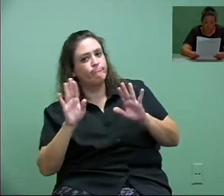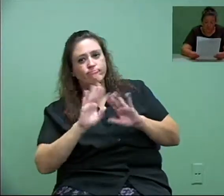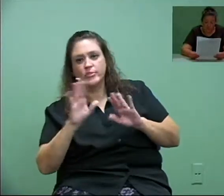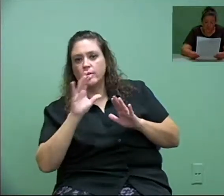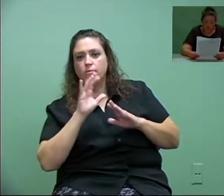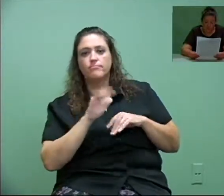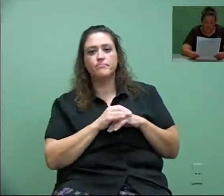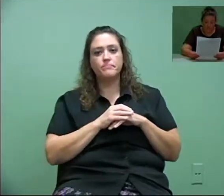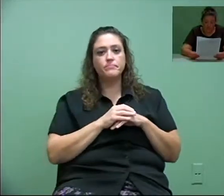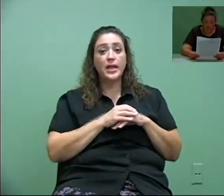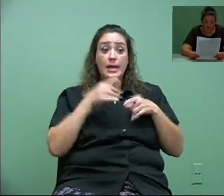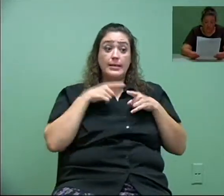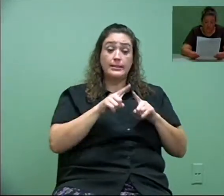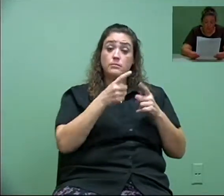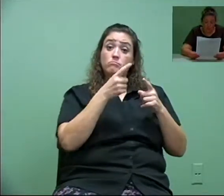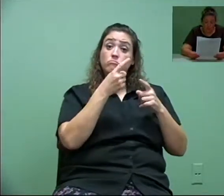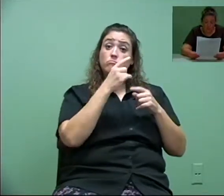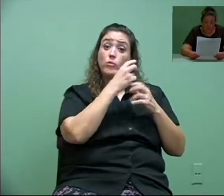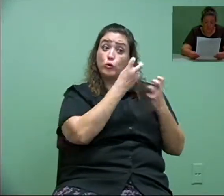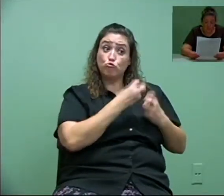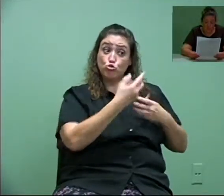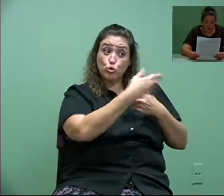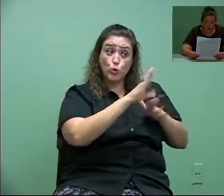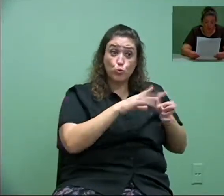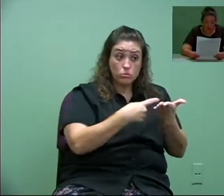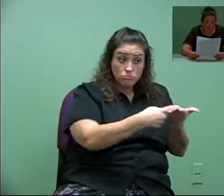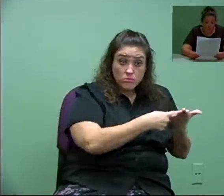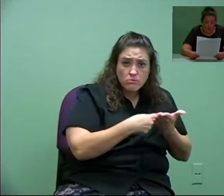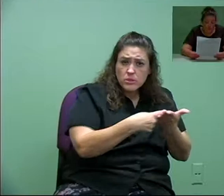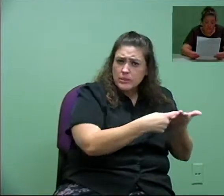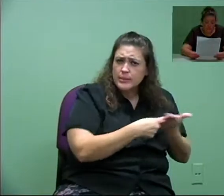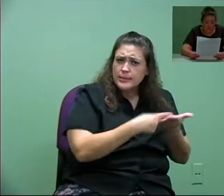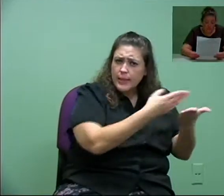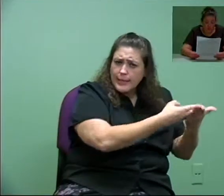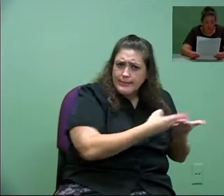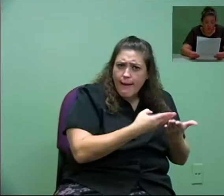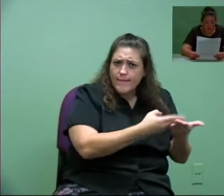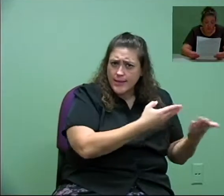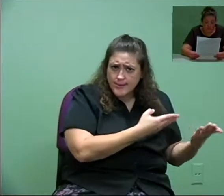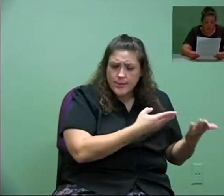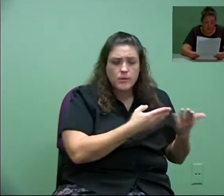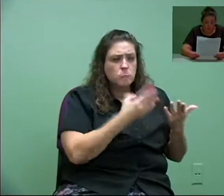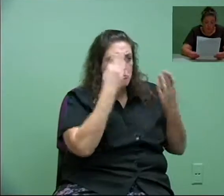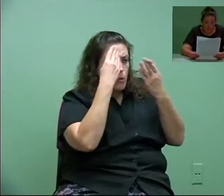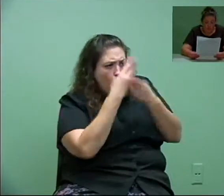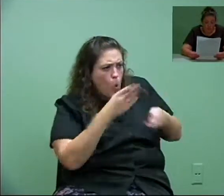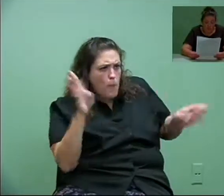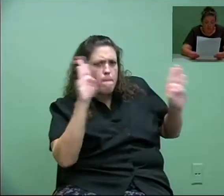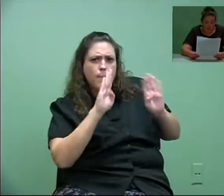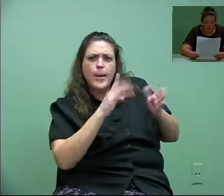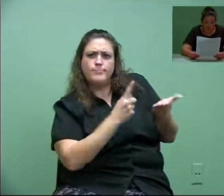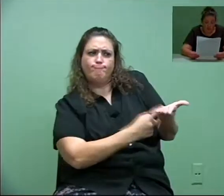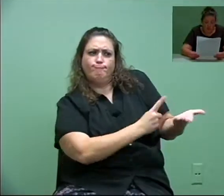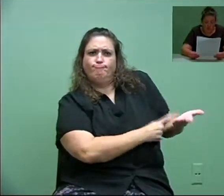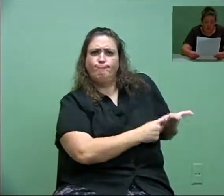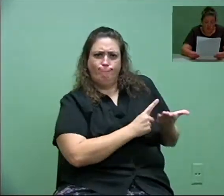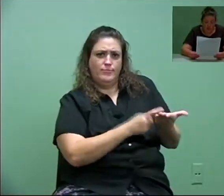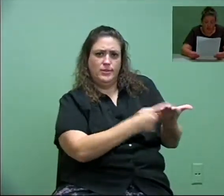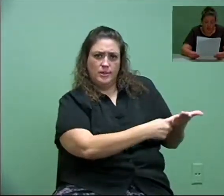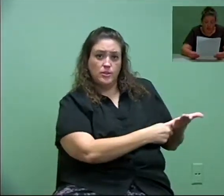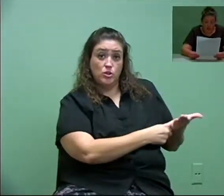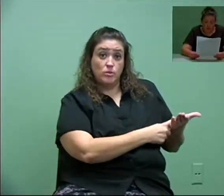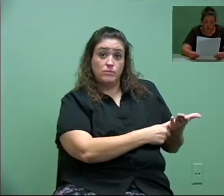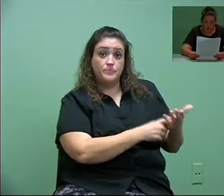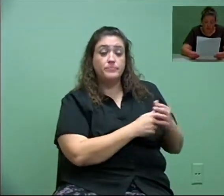room, discuss the evidence and speak your minds with each other. Open discussion should help you reach